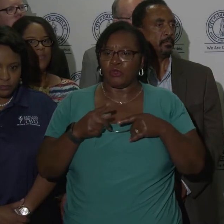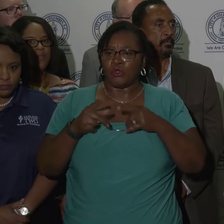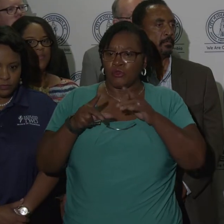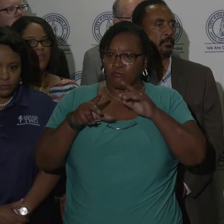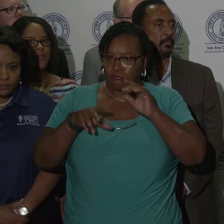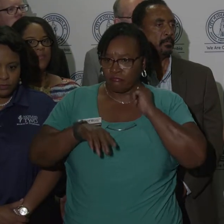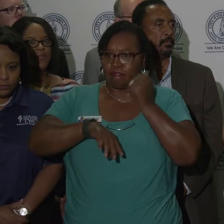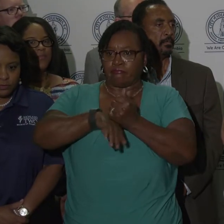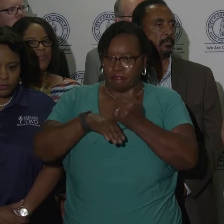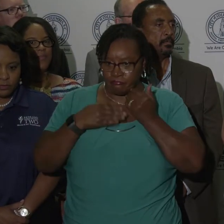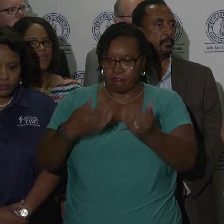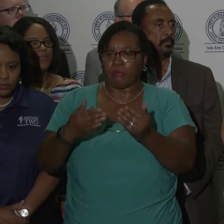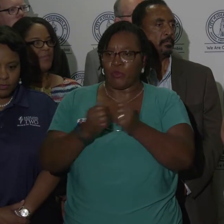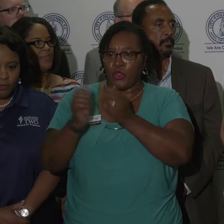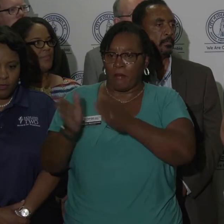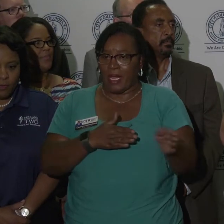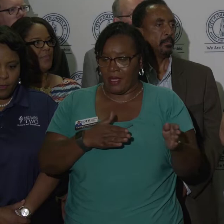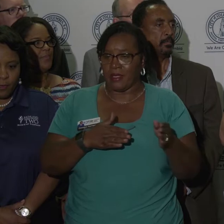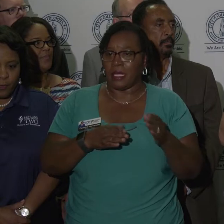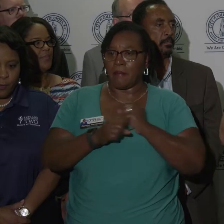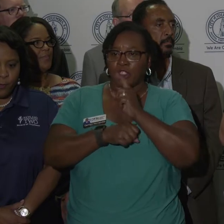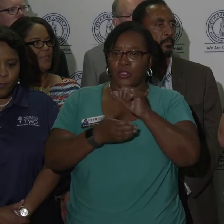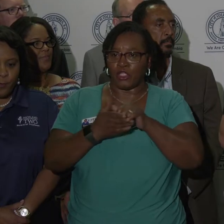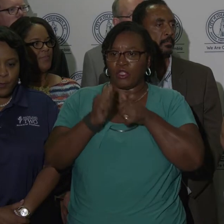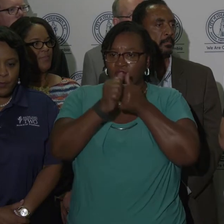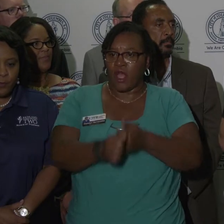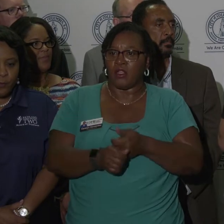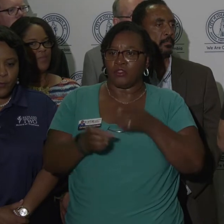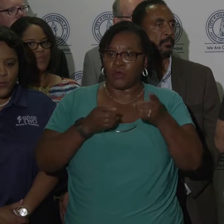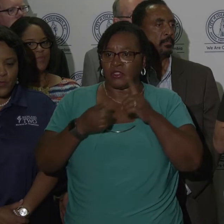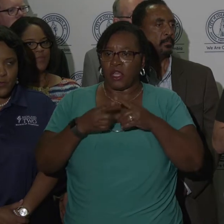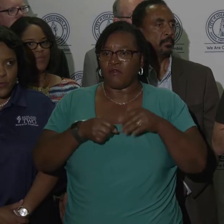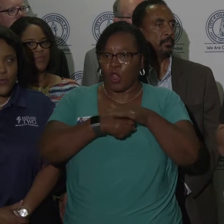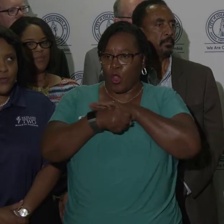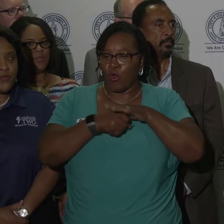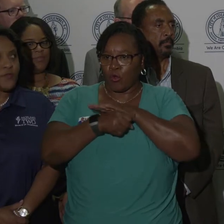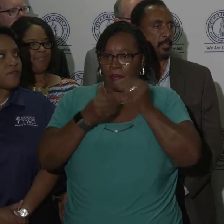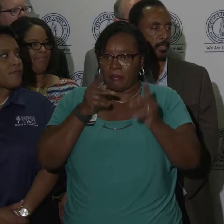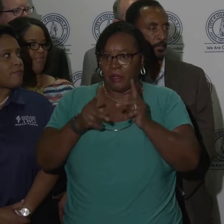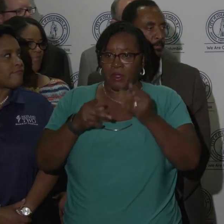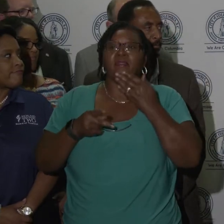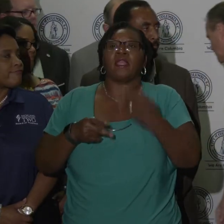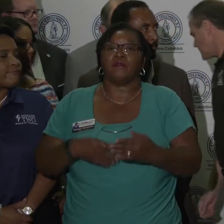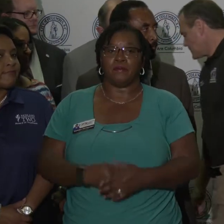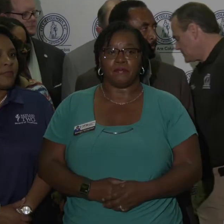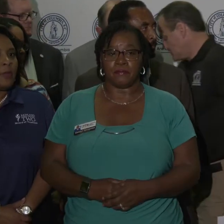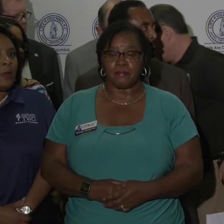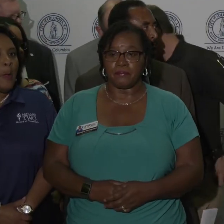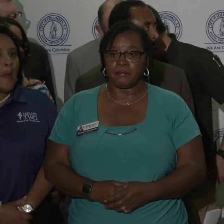plan and make sure that you can follow the instructions of local officials. Thank you.